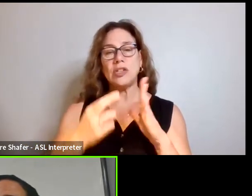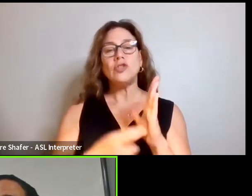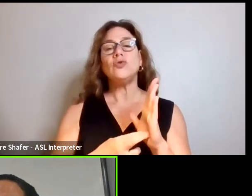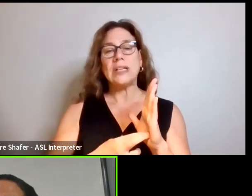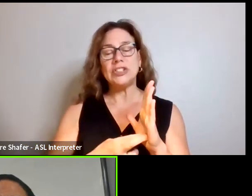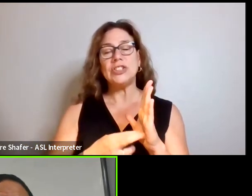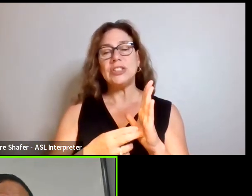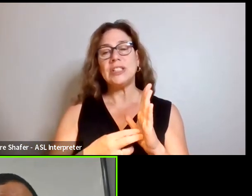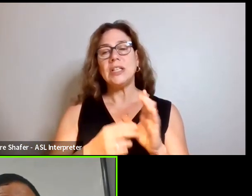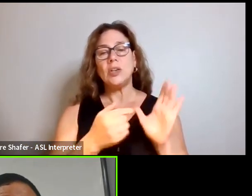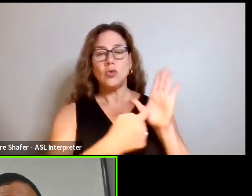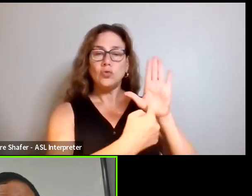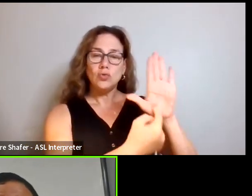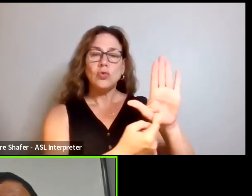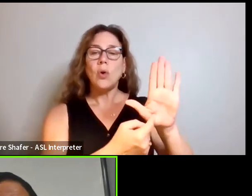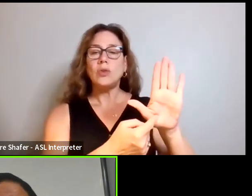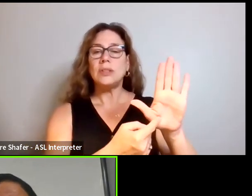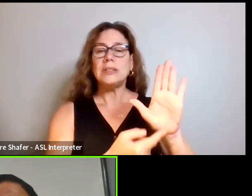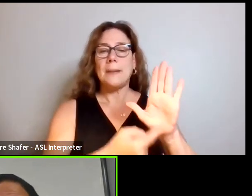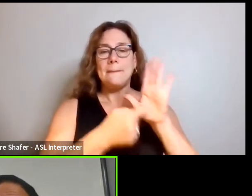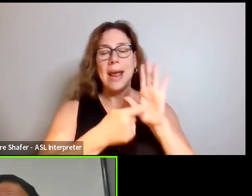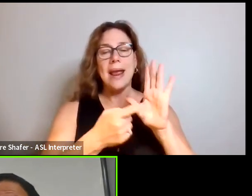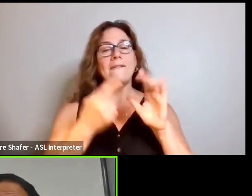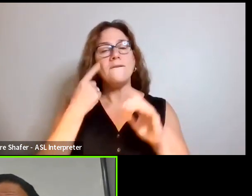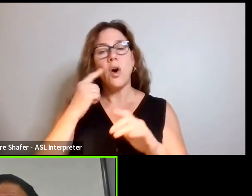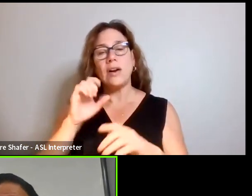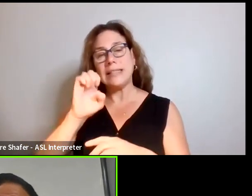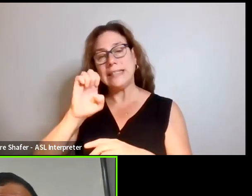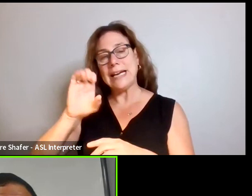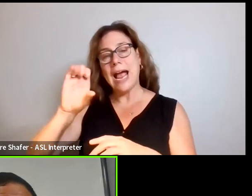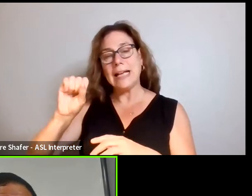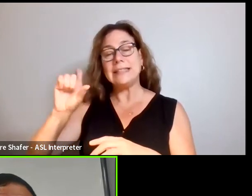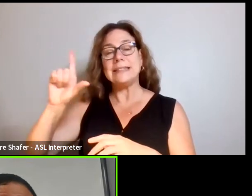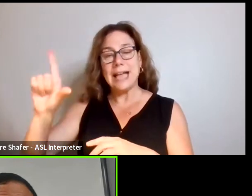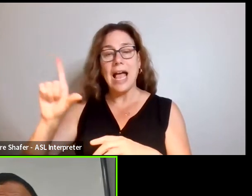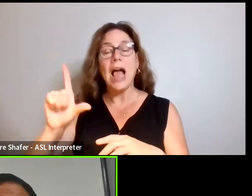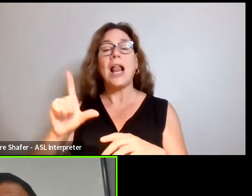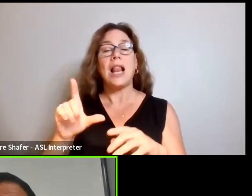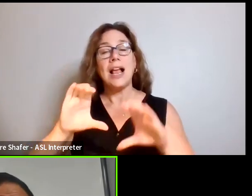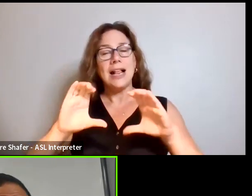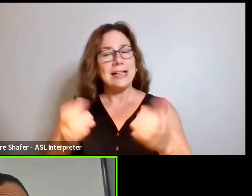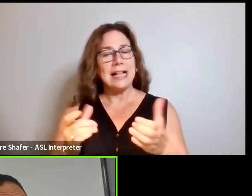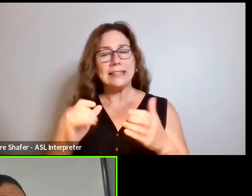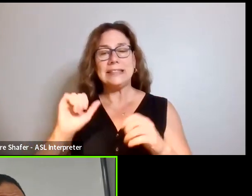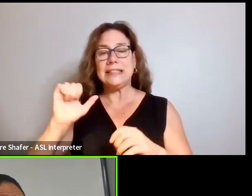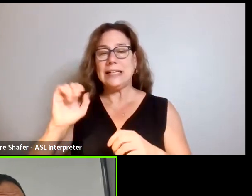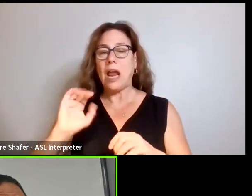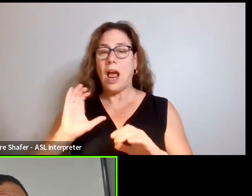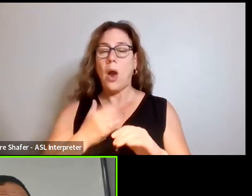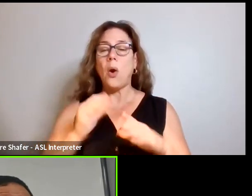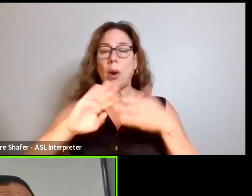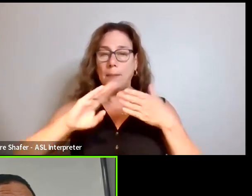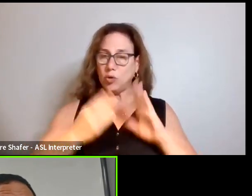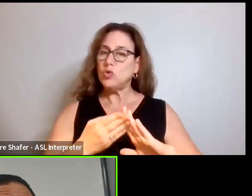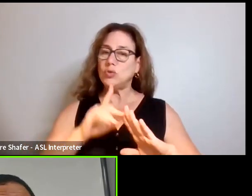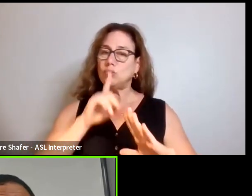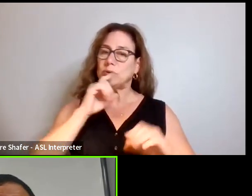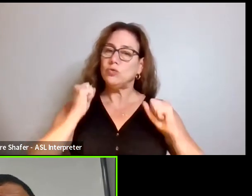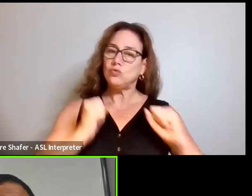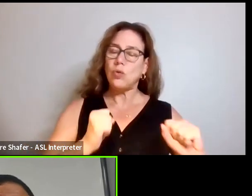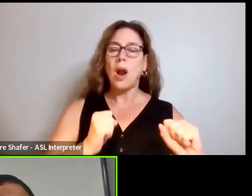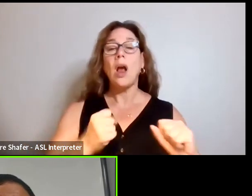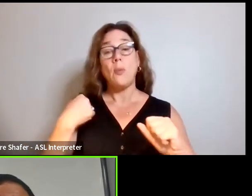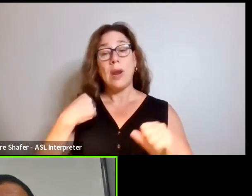our ESL classes in our community. We also have at least 100 students who